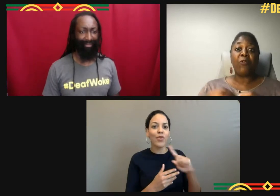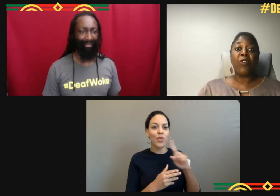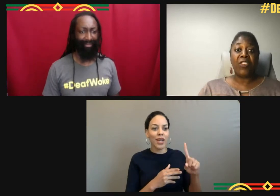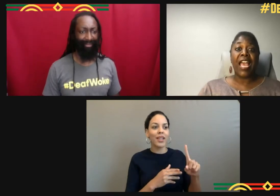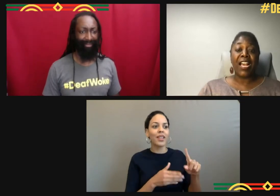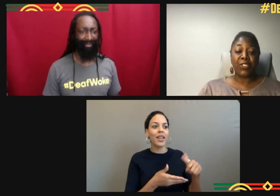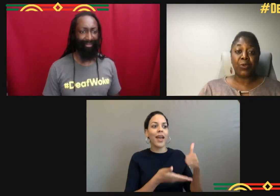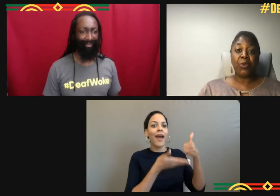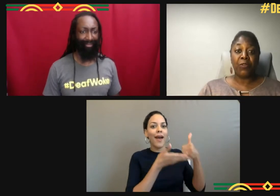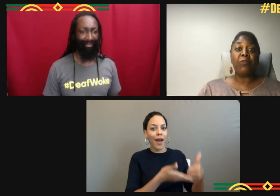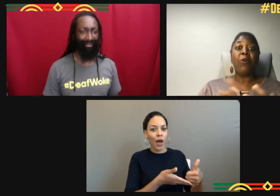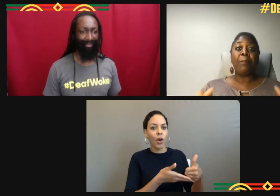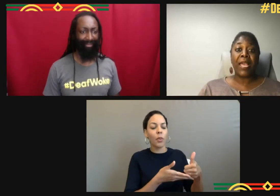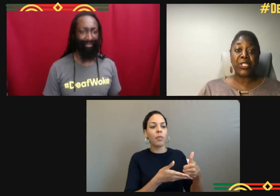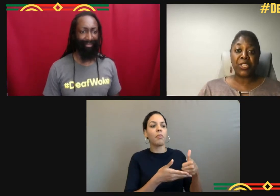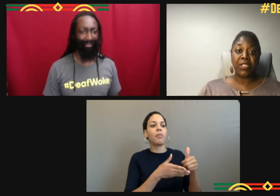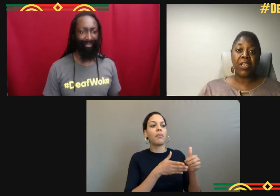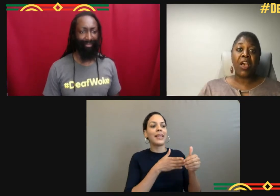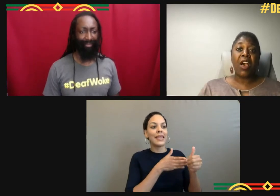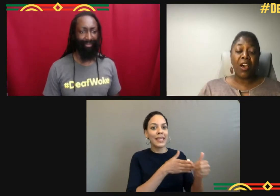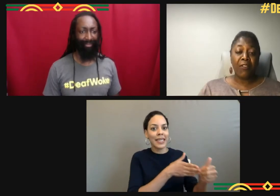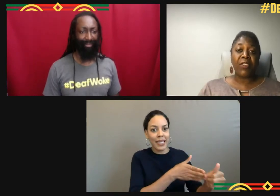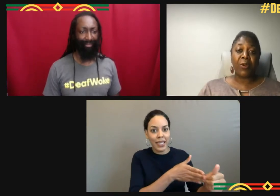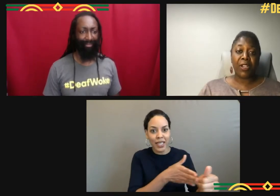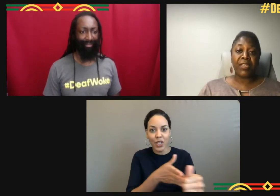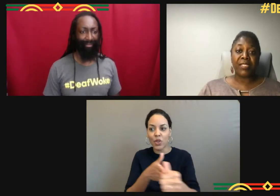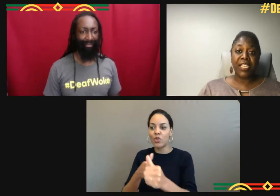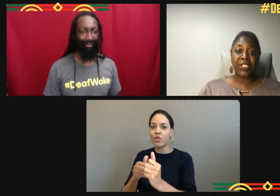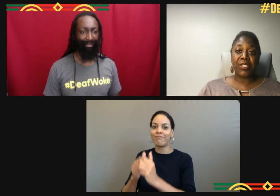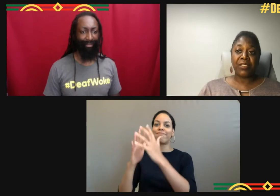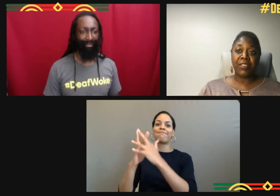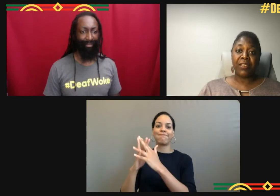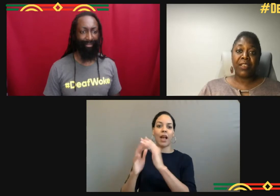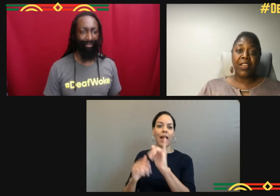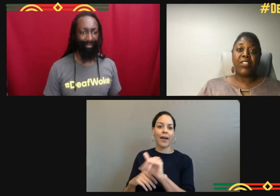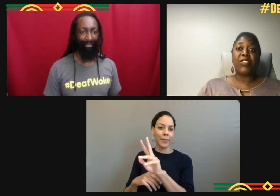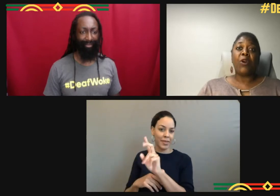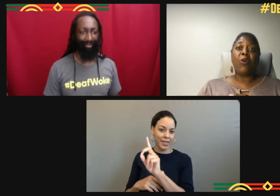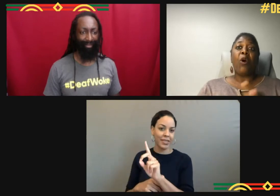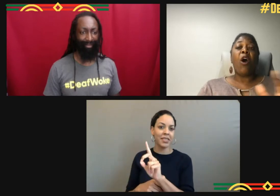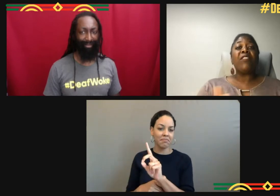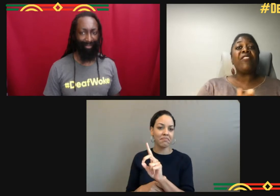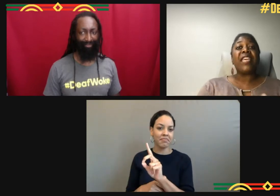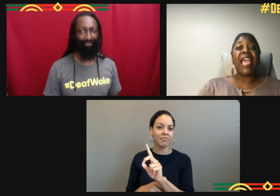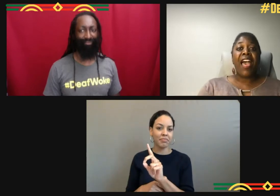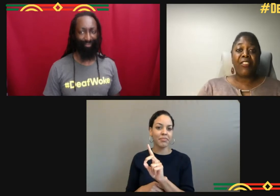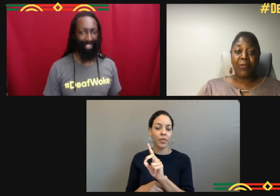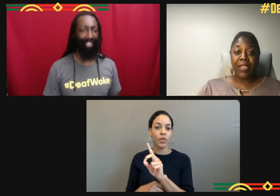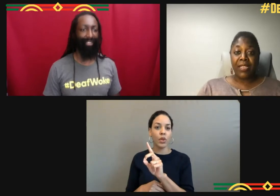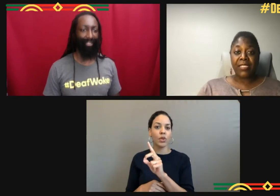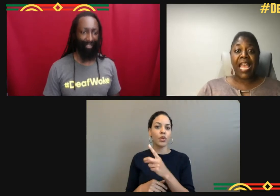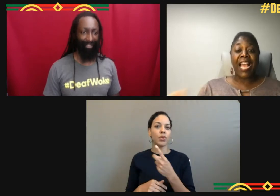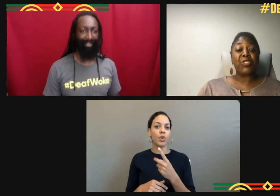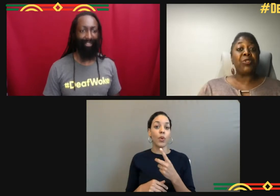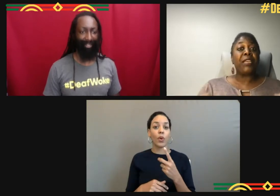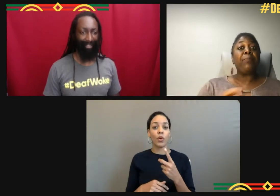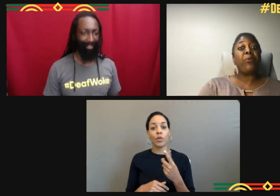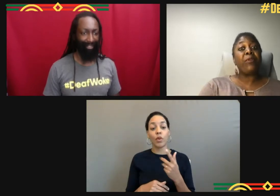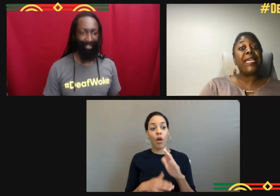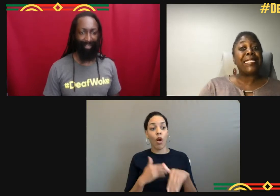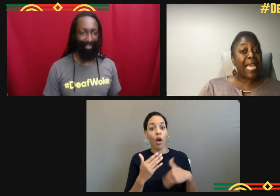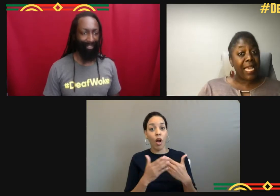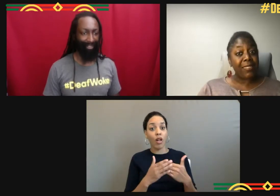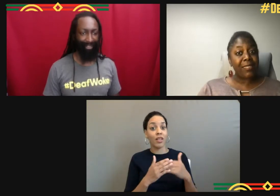catalyst for the actual formation of the organization. So all of the gatherings